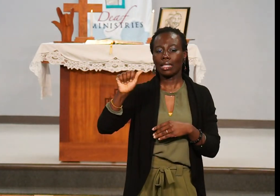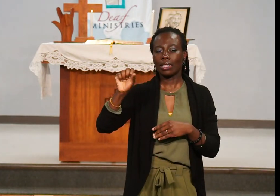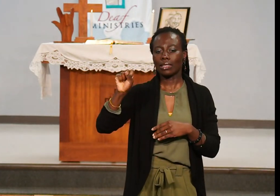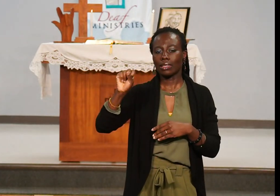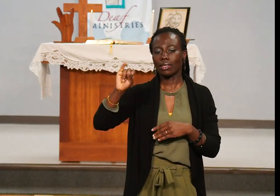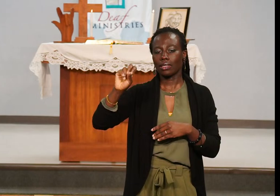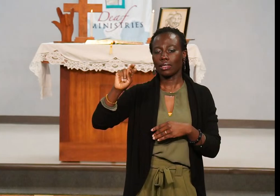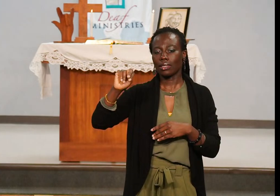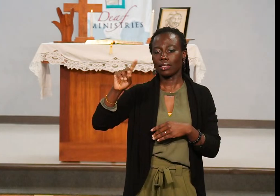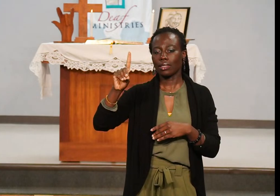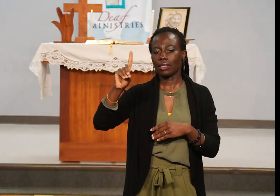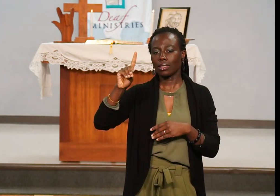Pablo